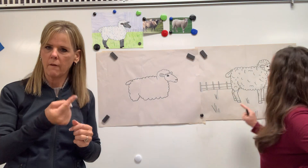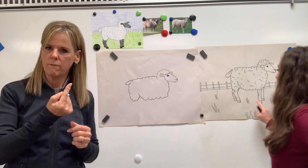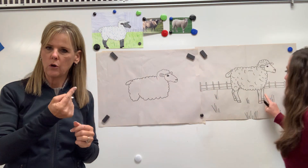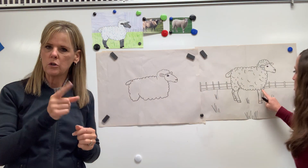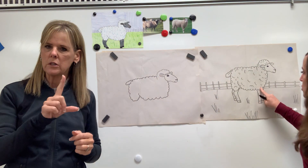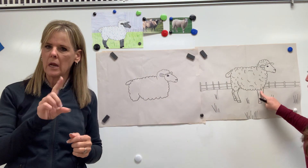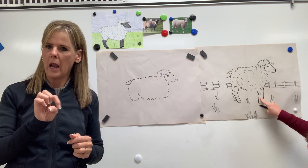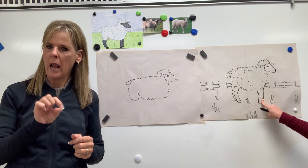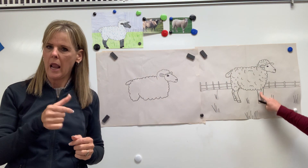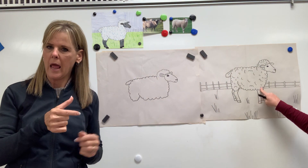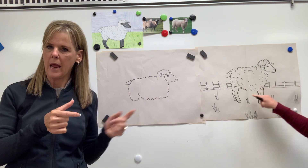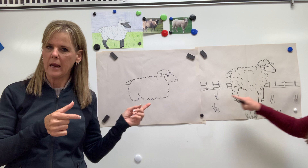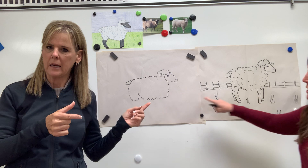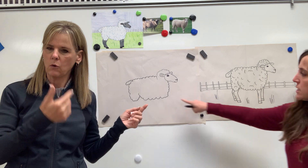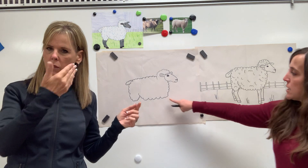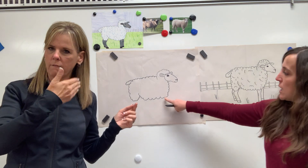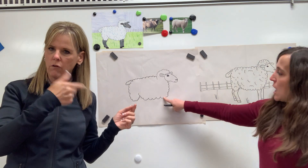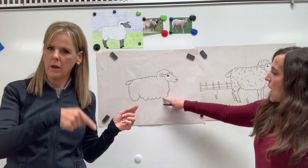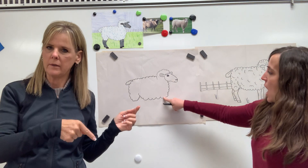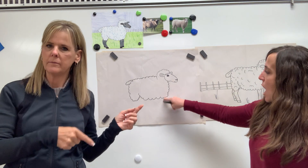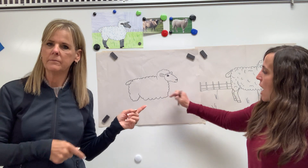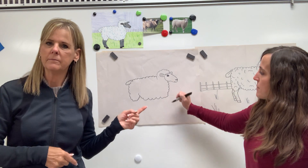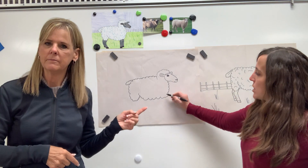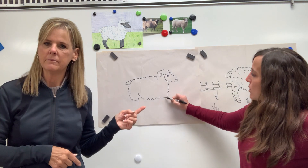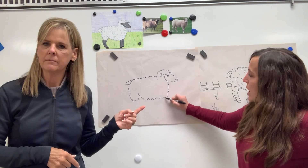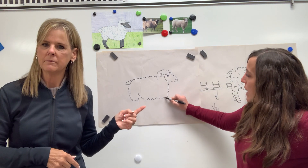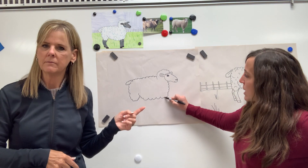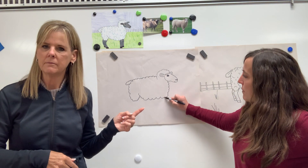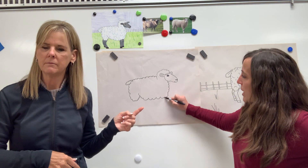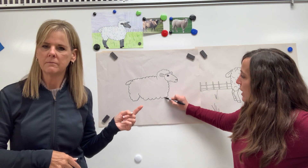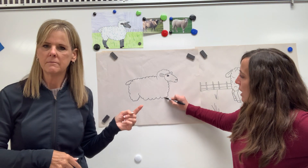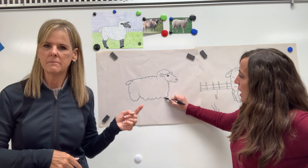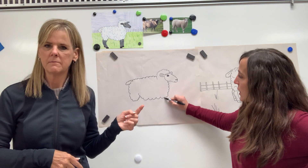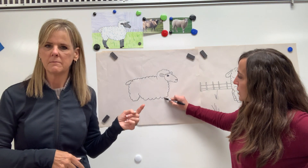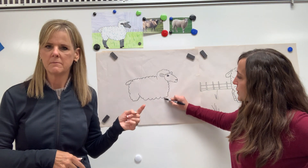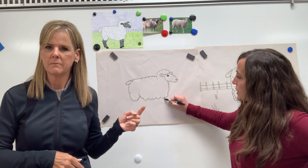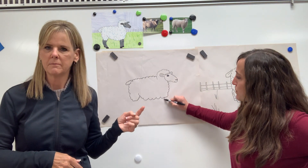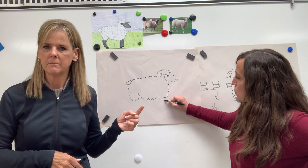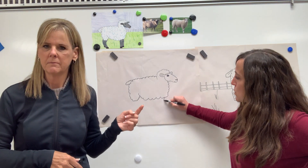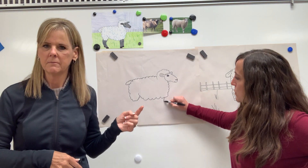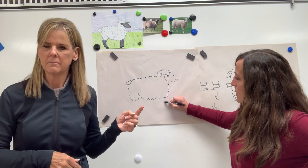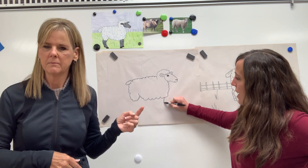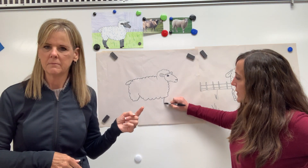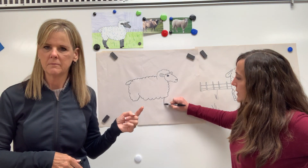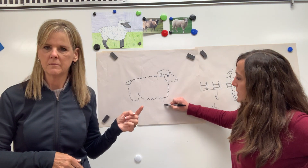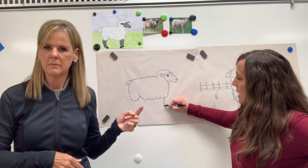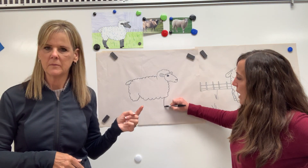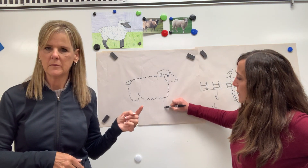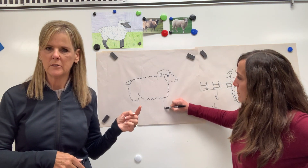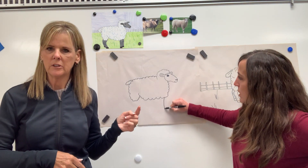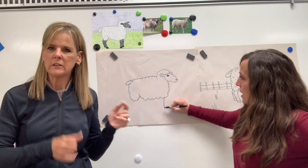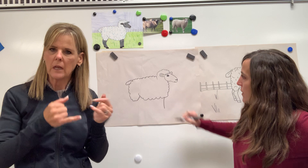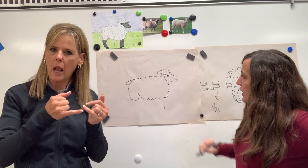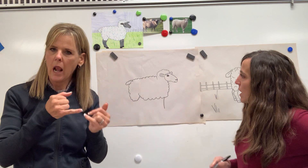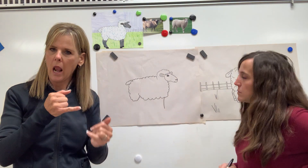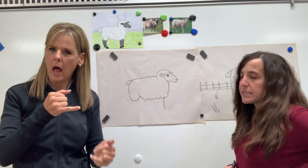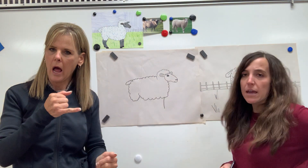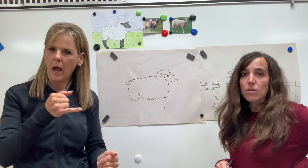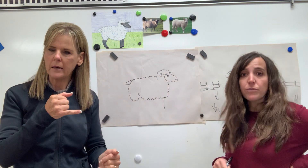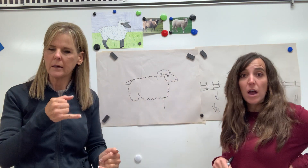one towards the front. I'm gonna go ahead and make a smooth line this time that comes down for